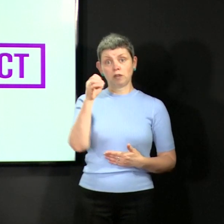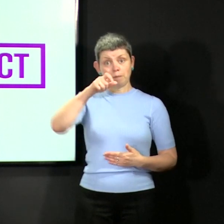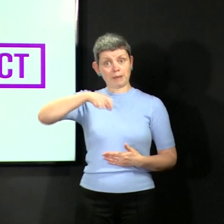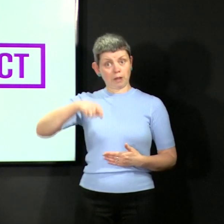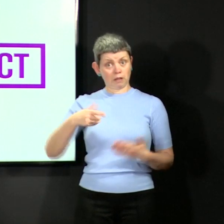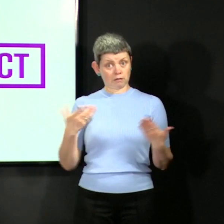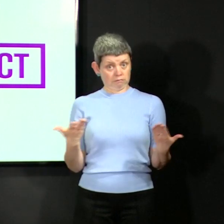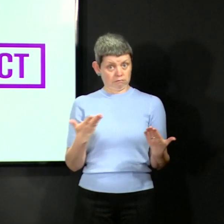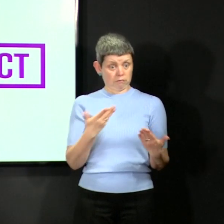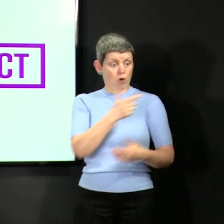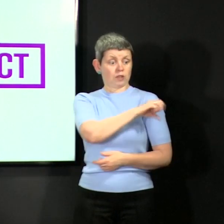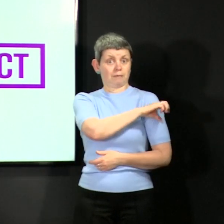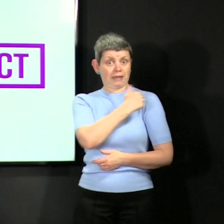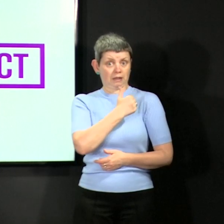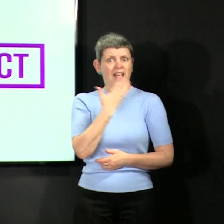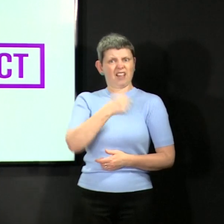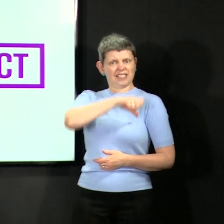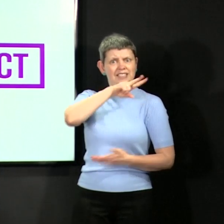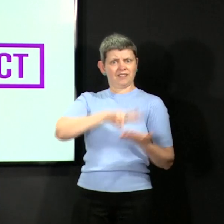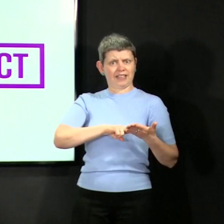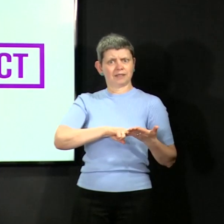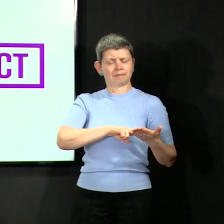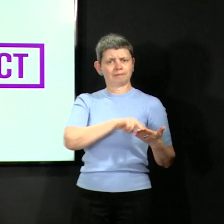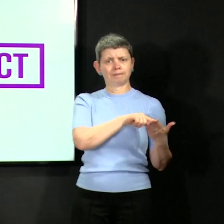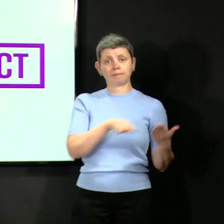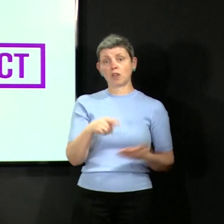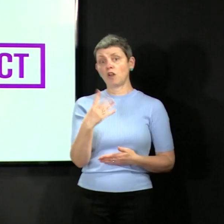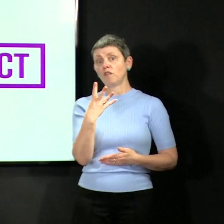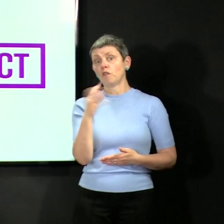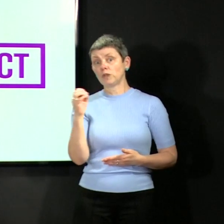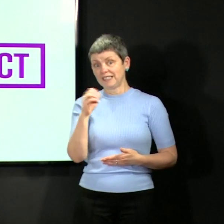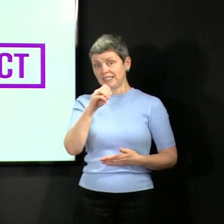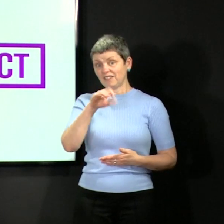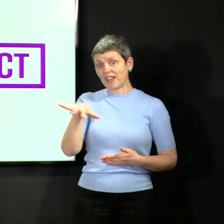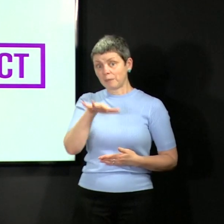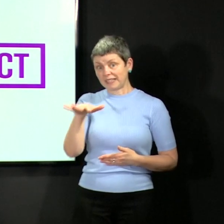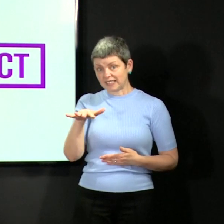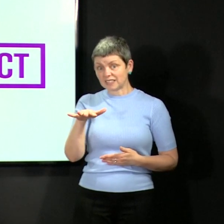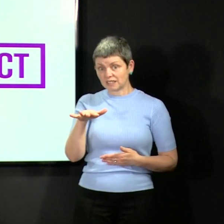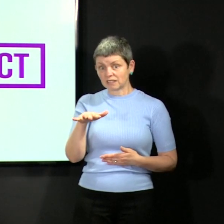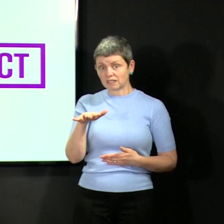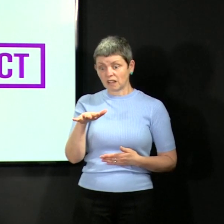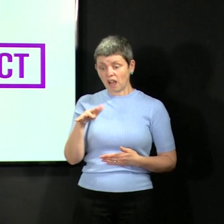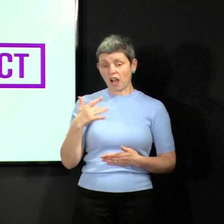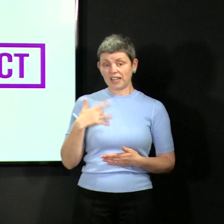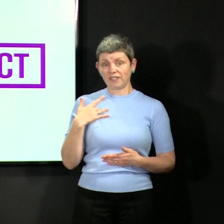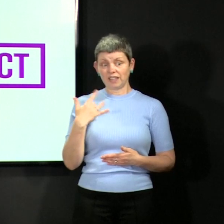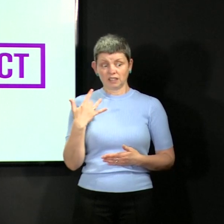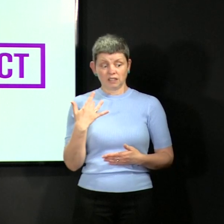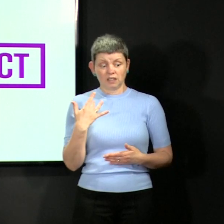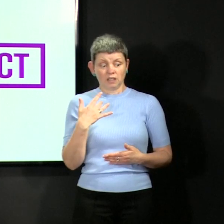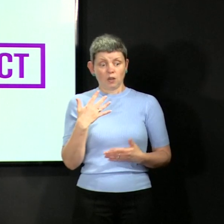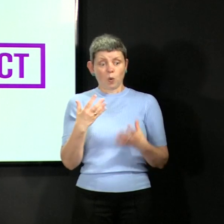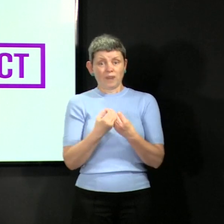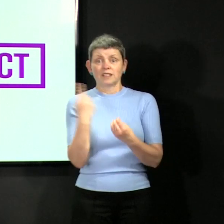hospital with this disease. There are 40 families living with the trauma of a loved one in an intensive care unit